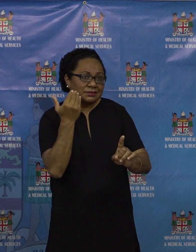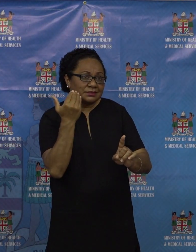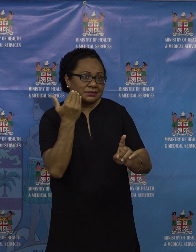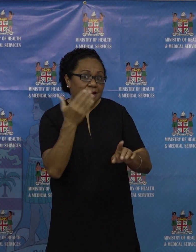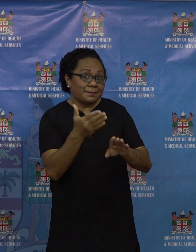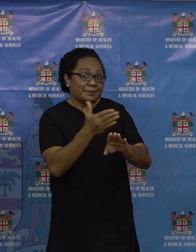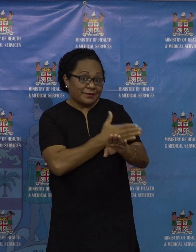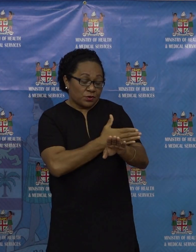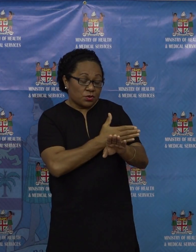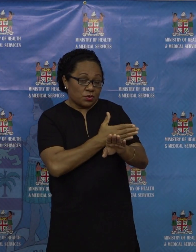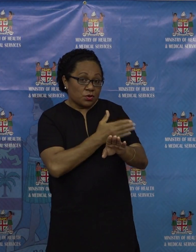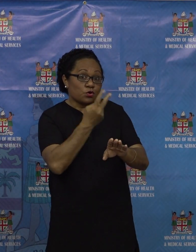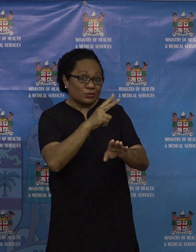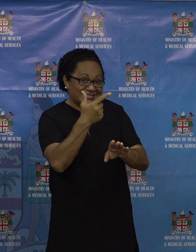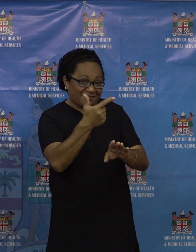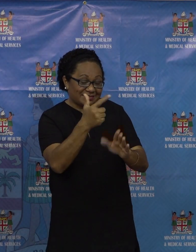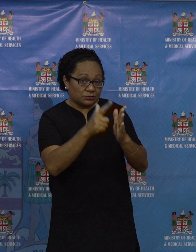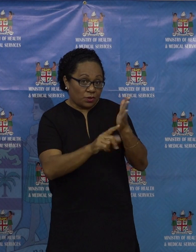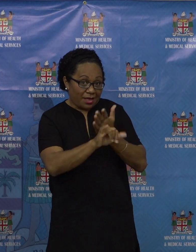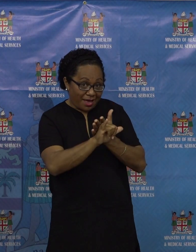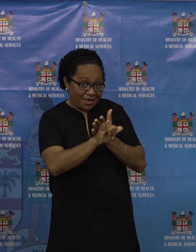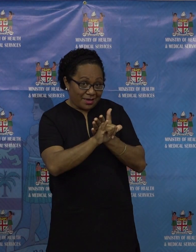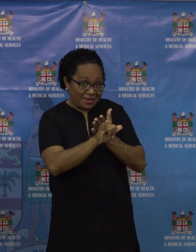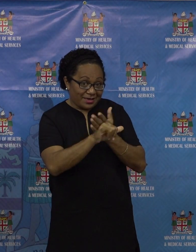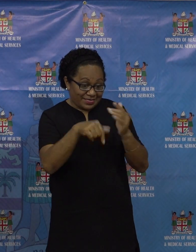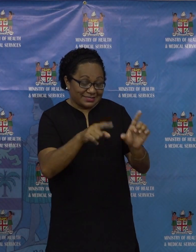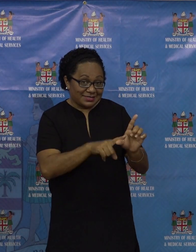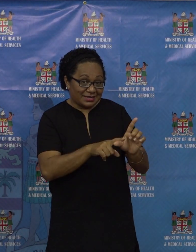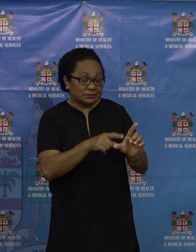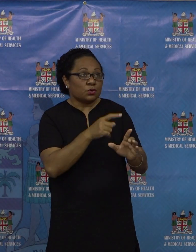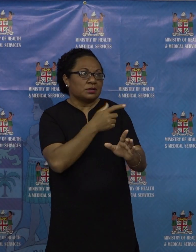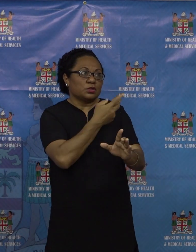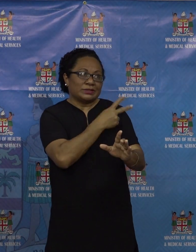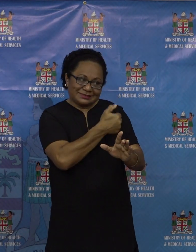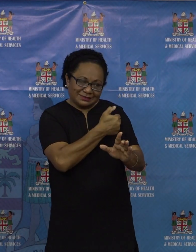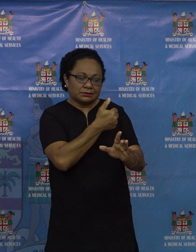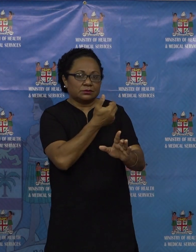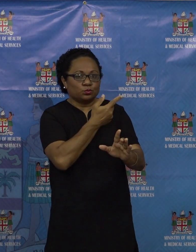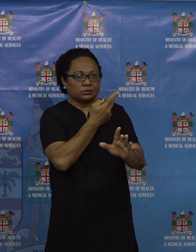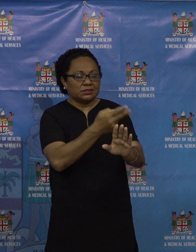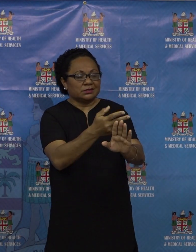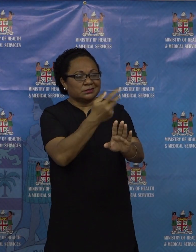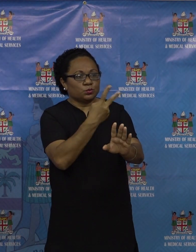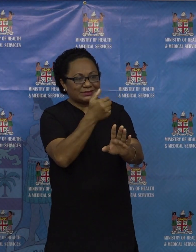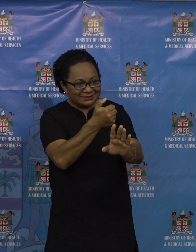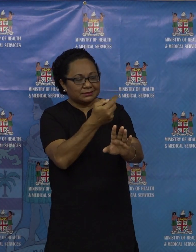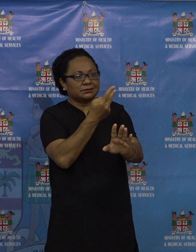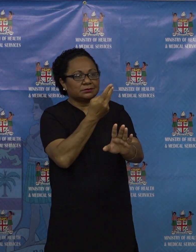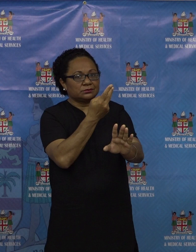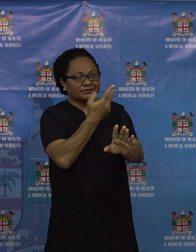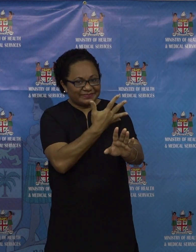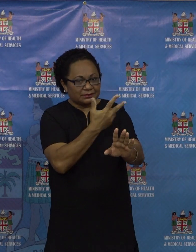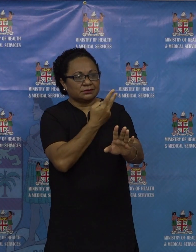or before the 27th of July this year, so on the 26th, on the 25th, on the 24th, 20th, and so